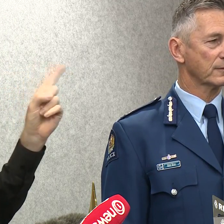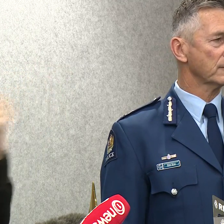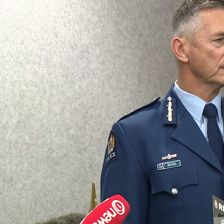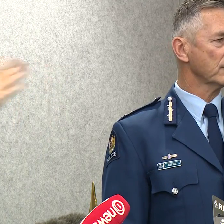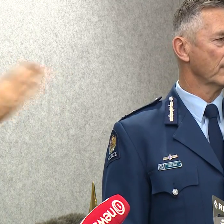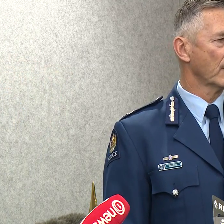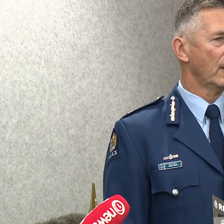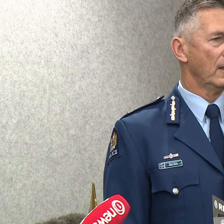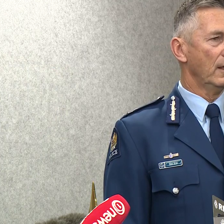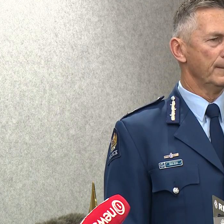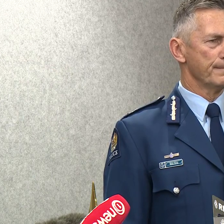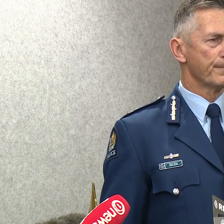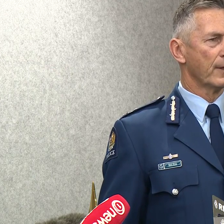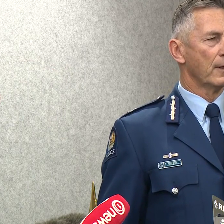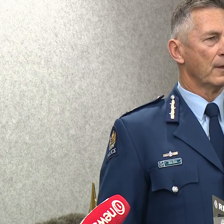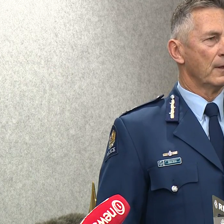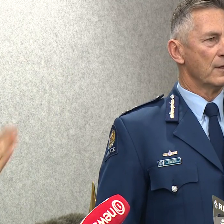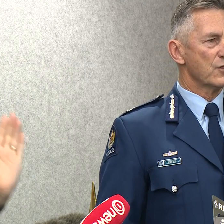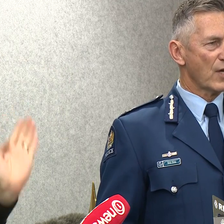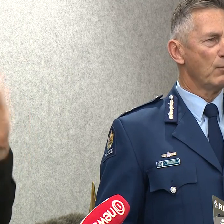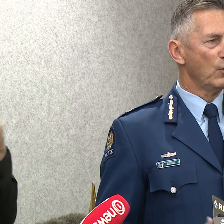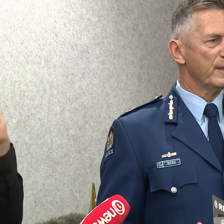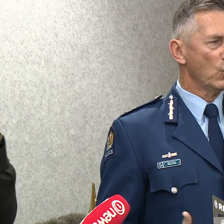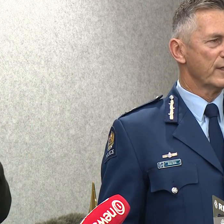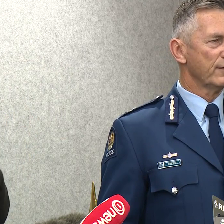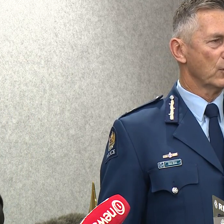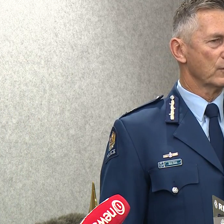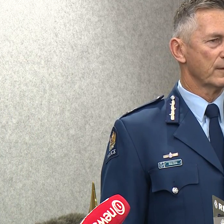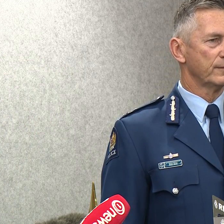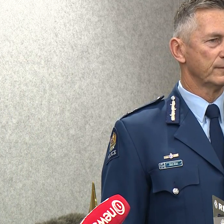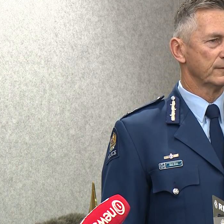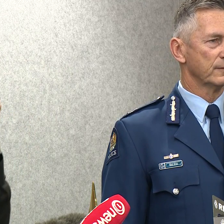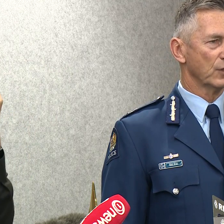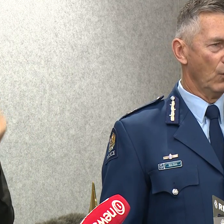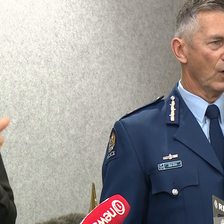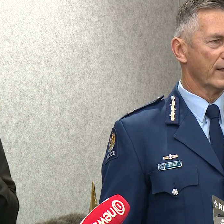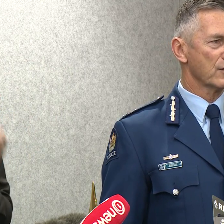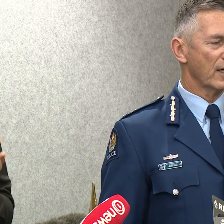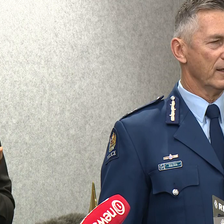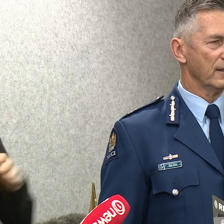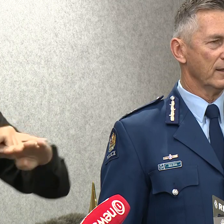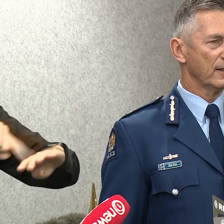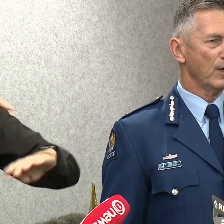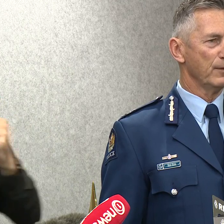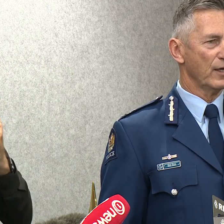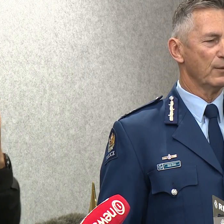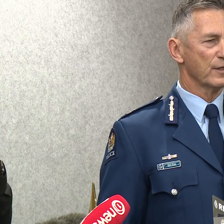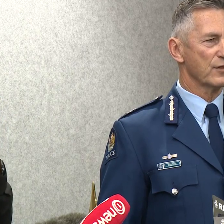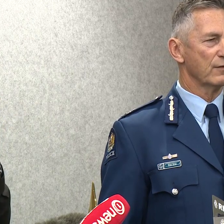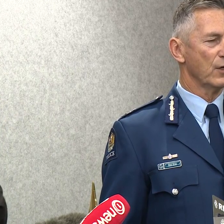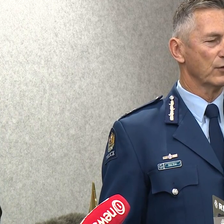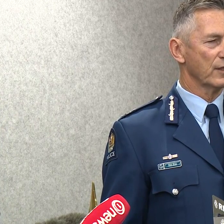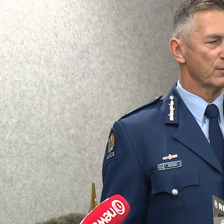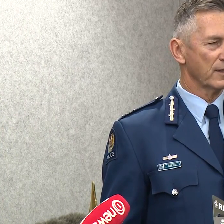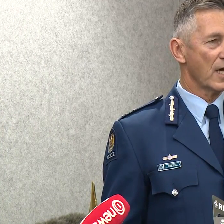all bodies to have been released? Some will be more difficult. So all I can say at the moment, I don't want to